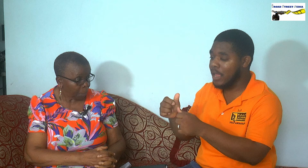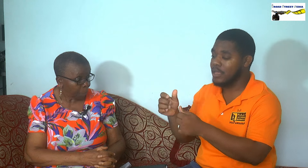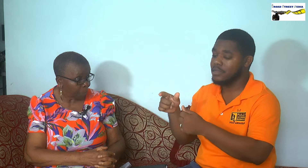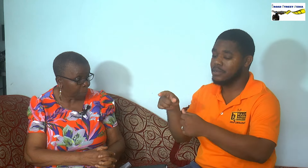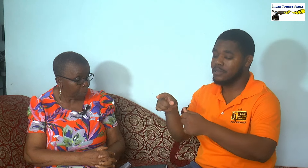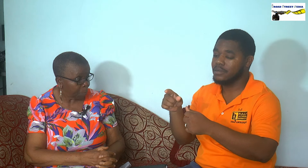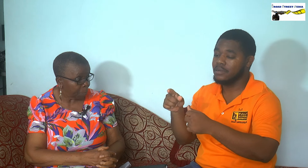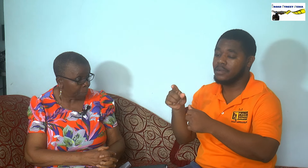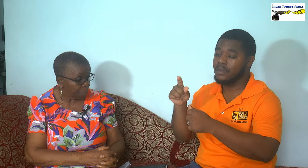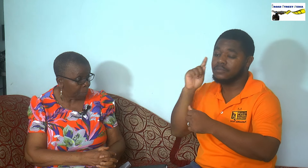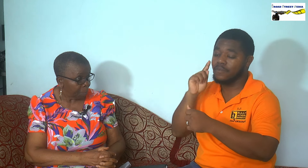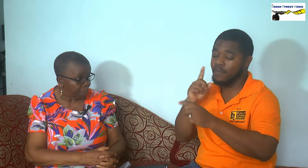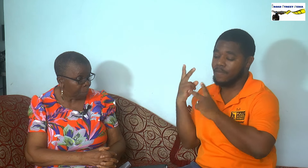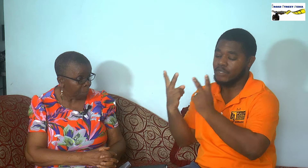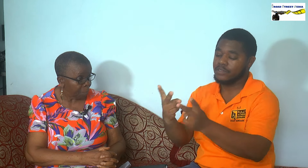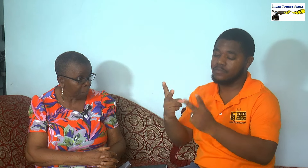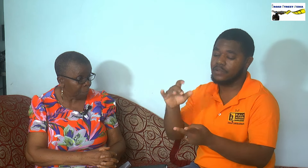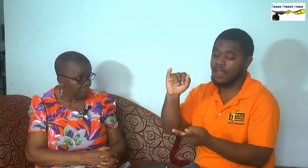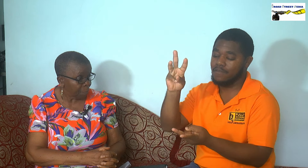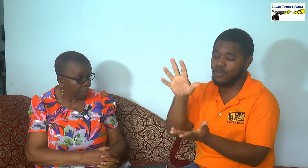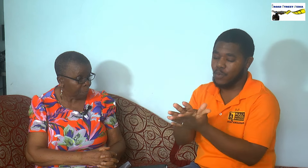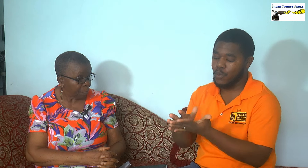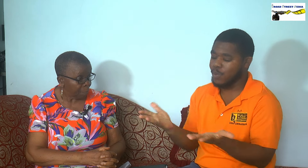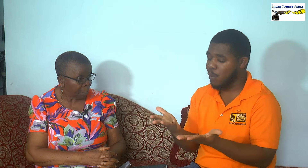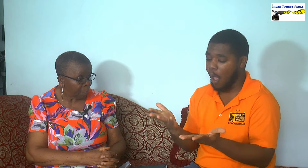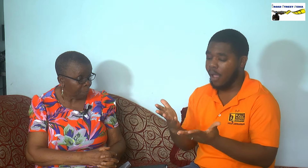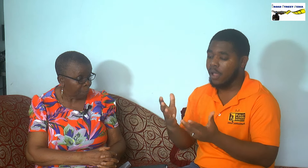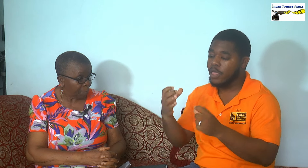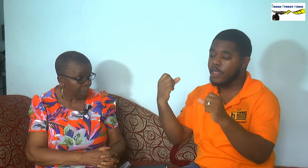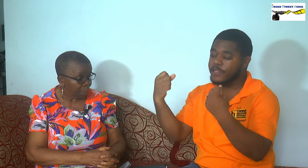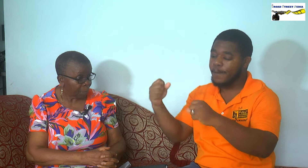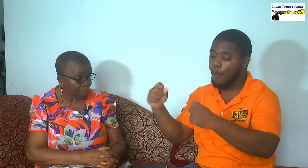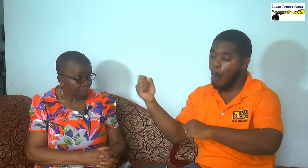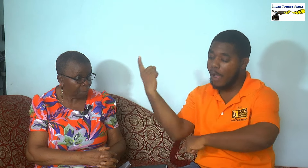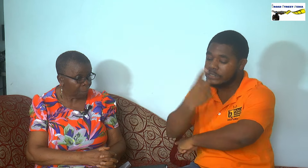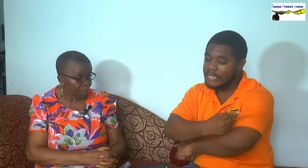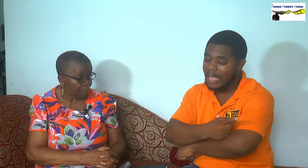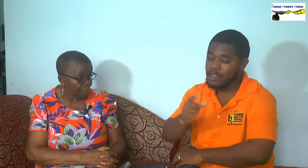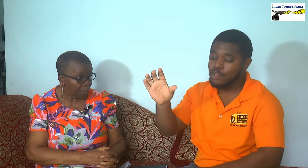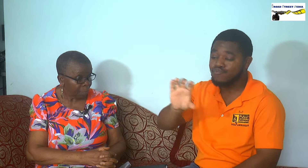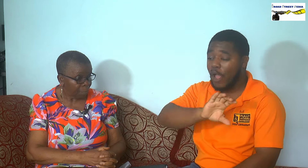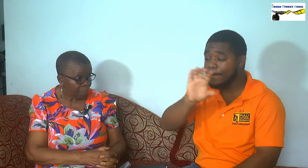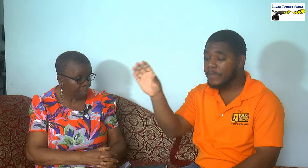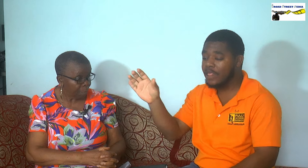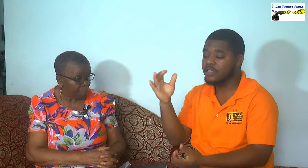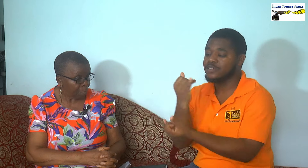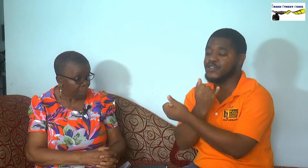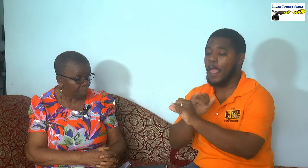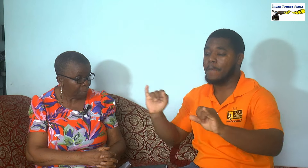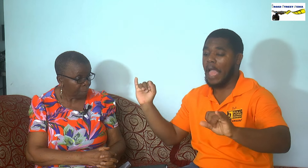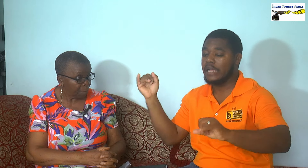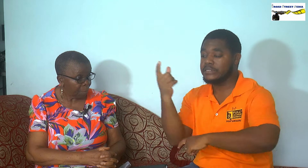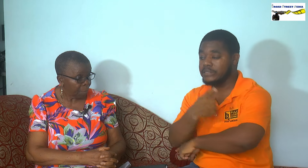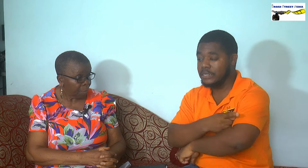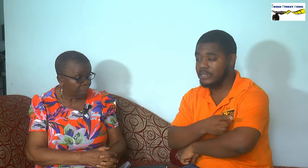I remember the death visited the Irving Wilson School, Sports Day,